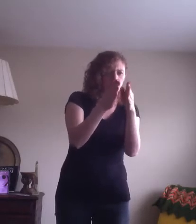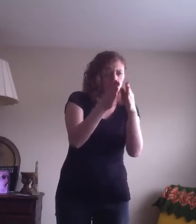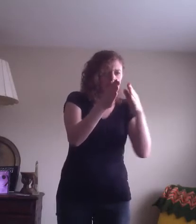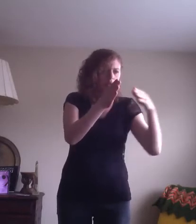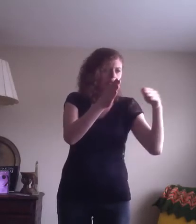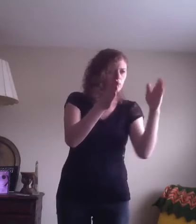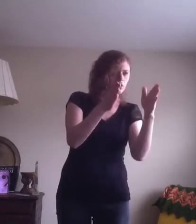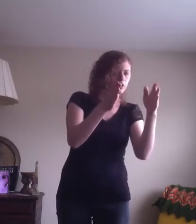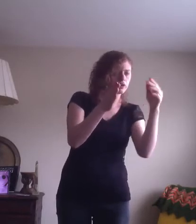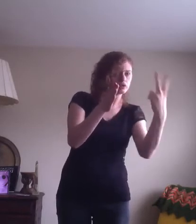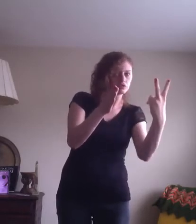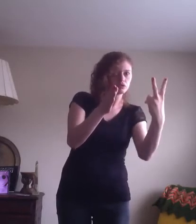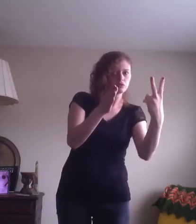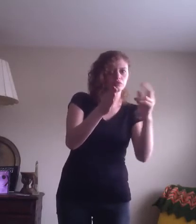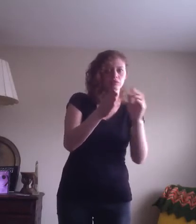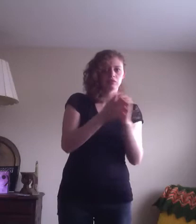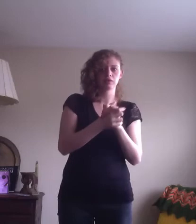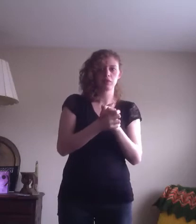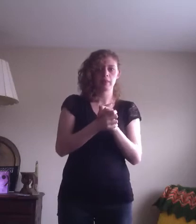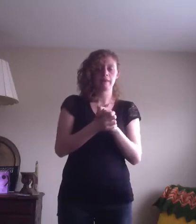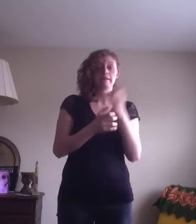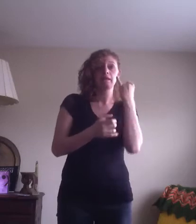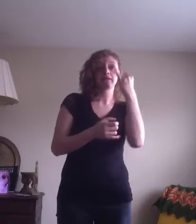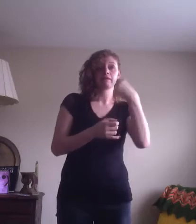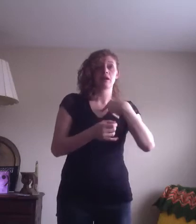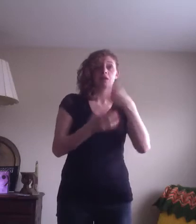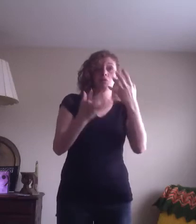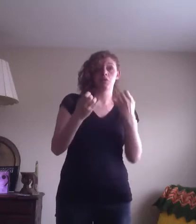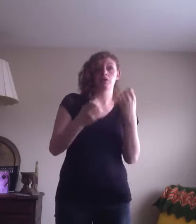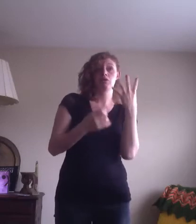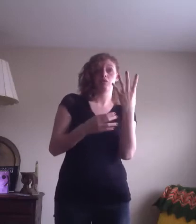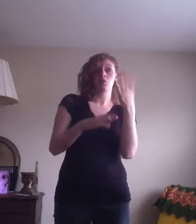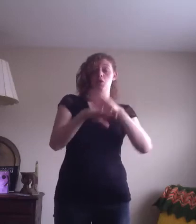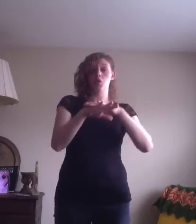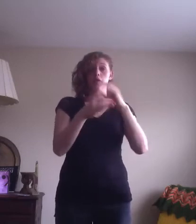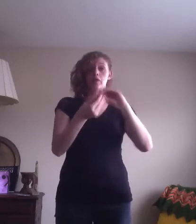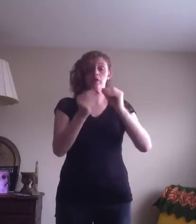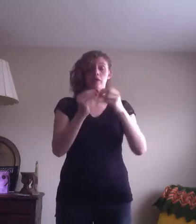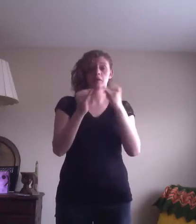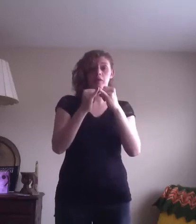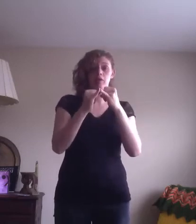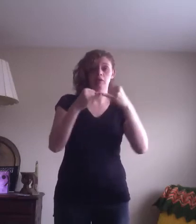And if I wanted 4 on the number line, then I need to go 1,